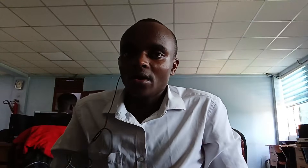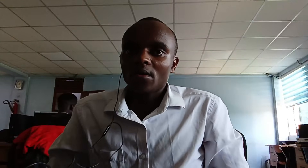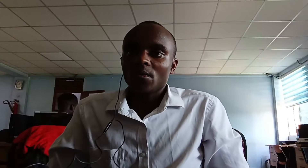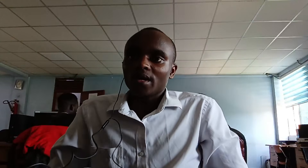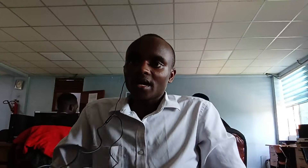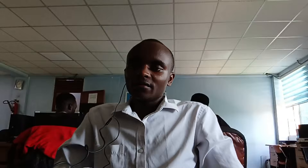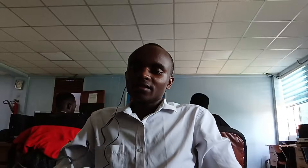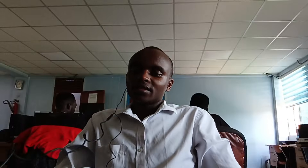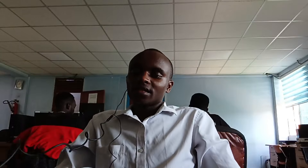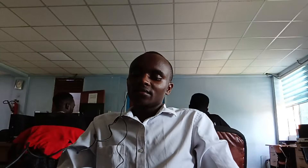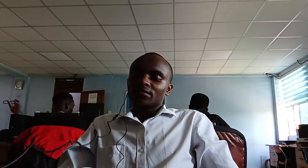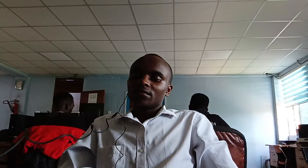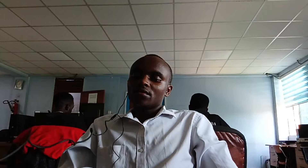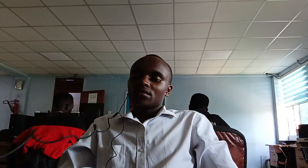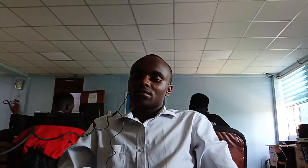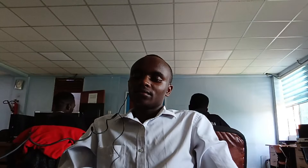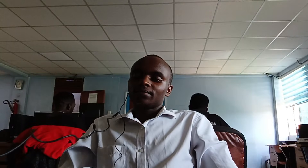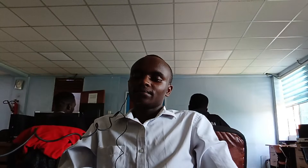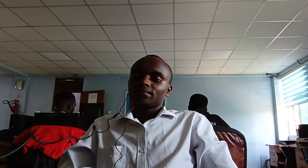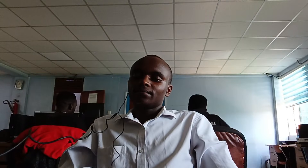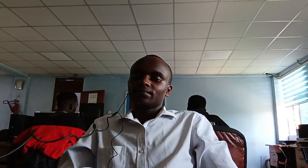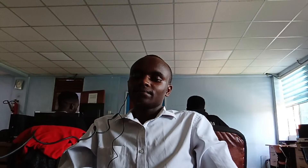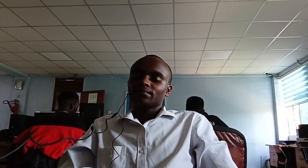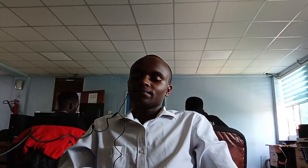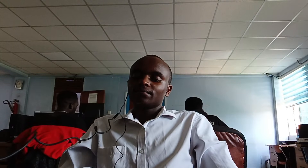We have the sign for